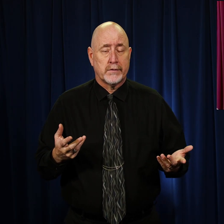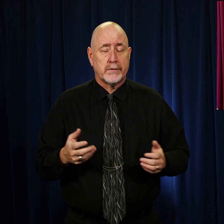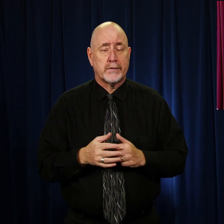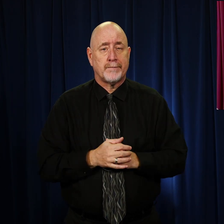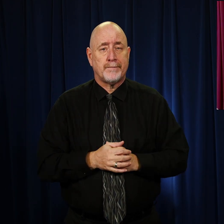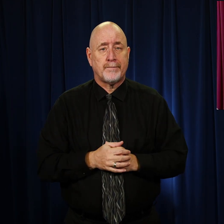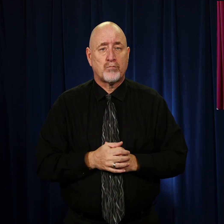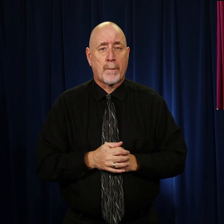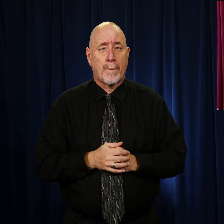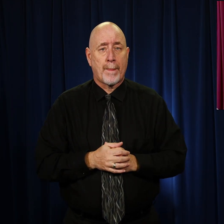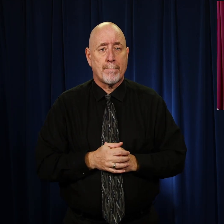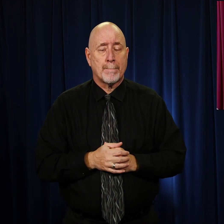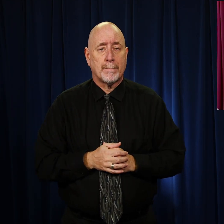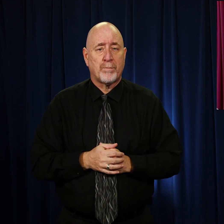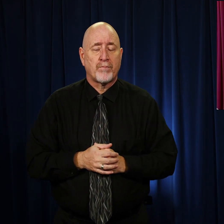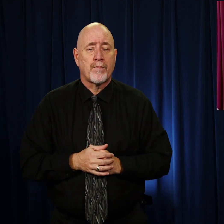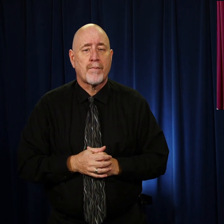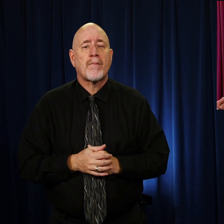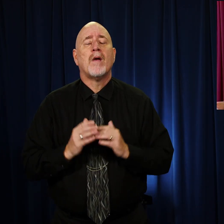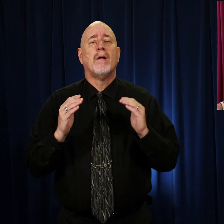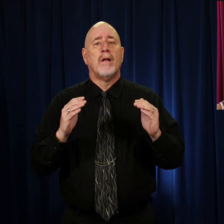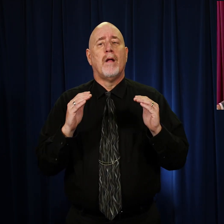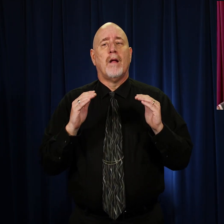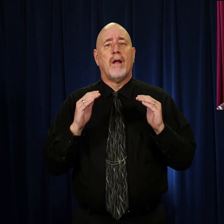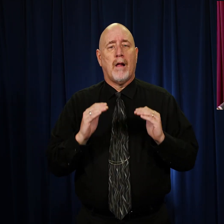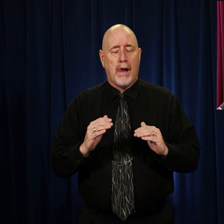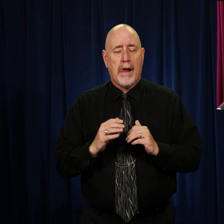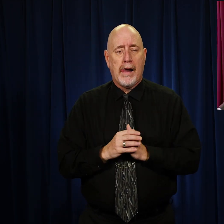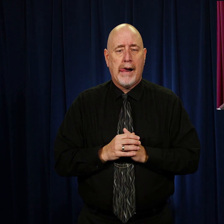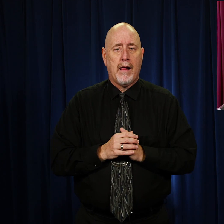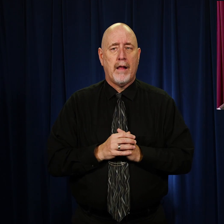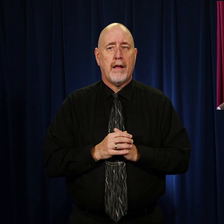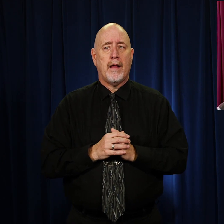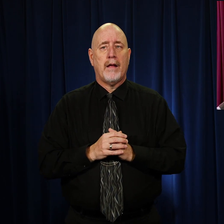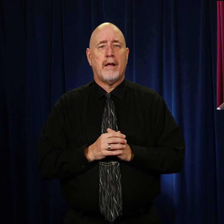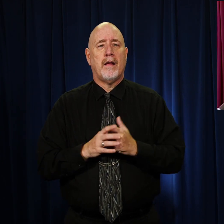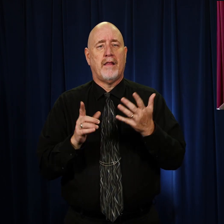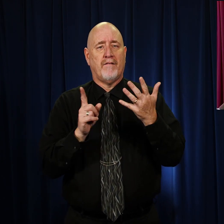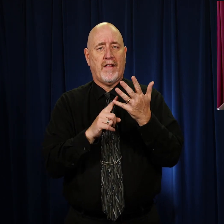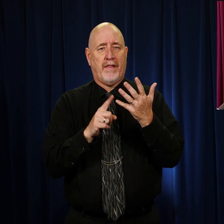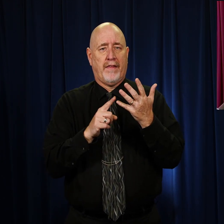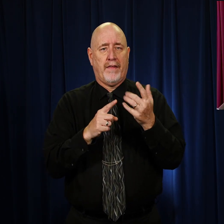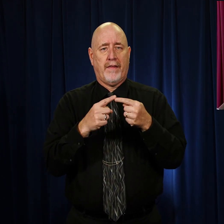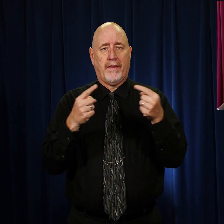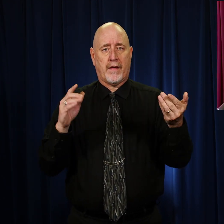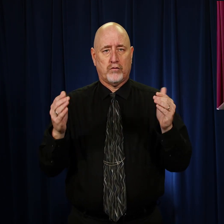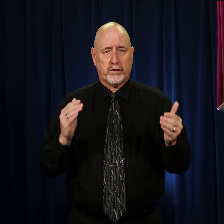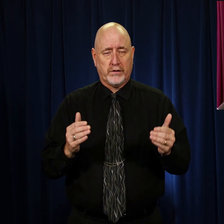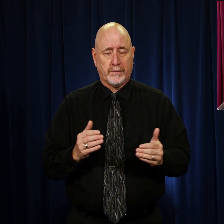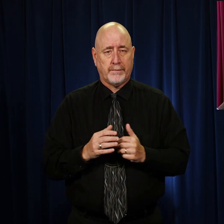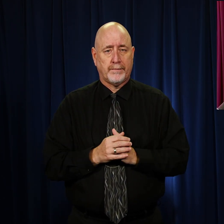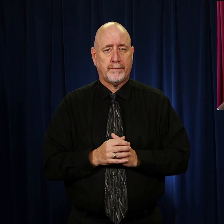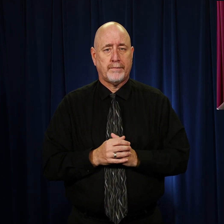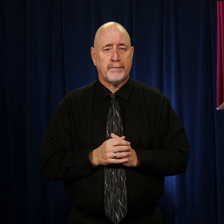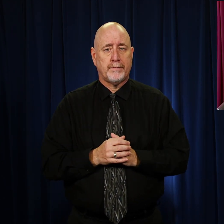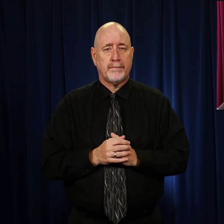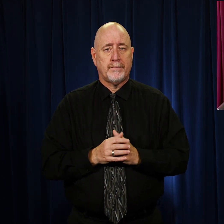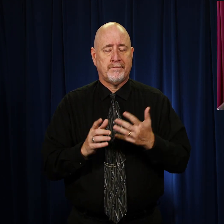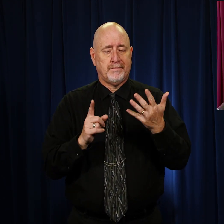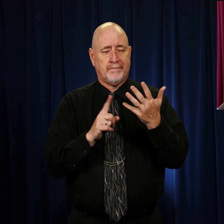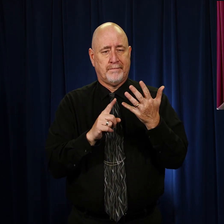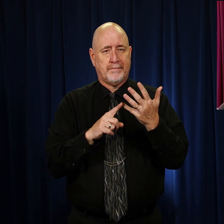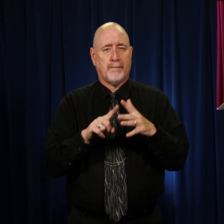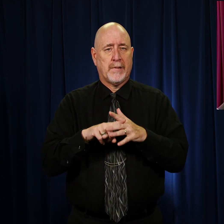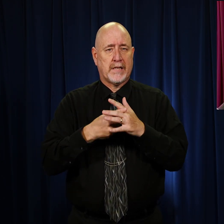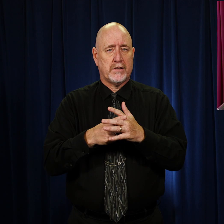it. All right, let's then move on to the fifth contrast. This is one